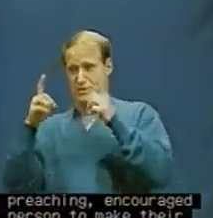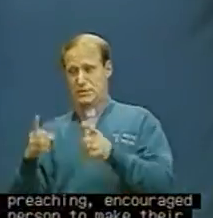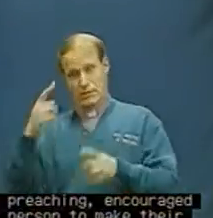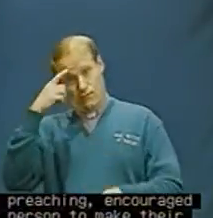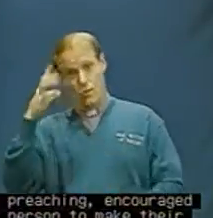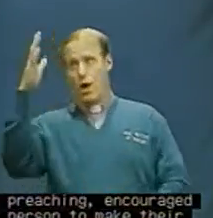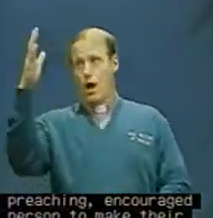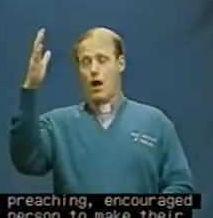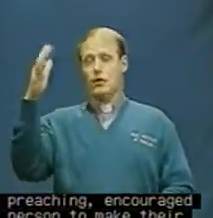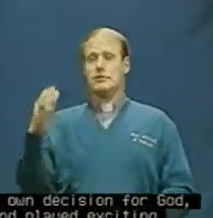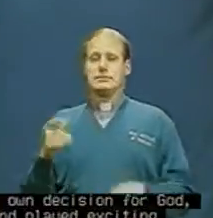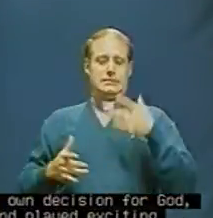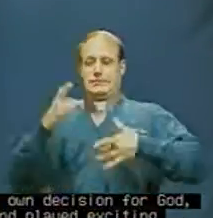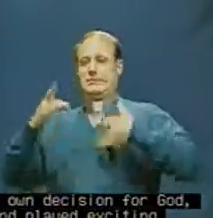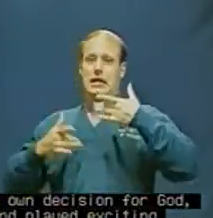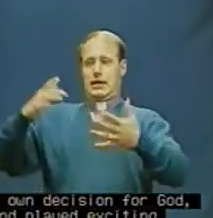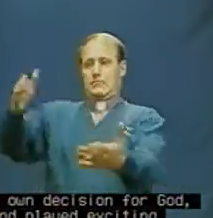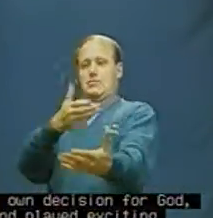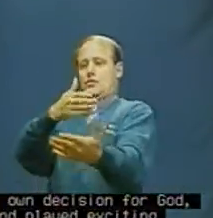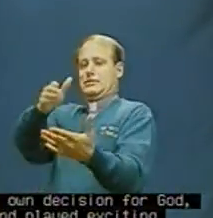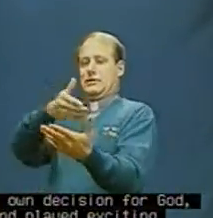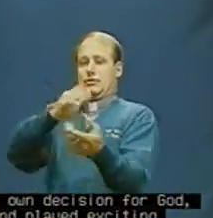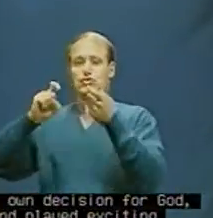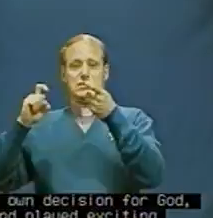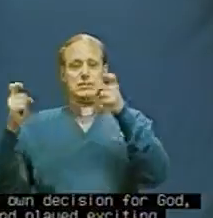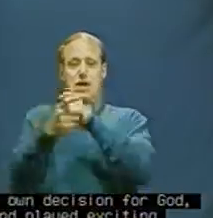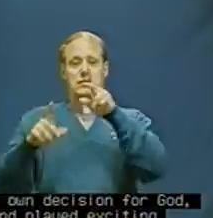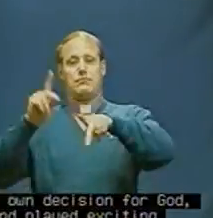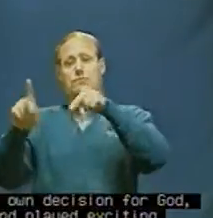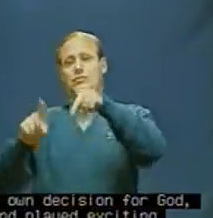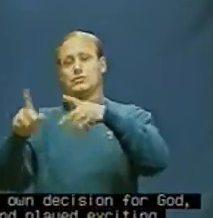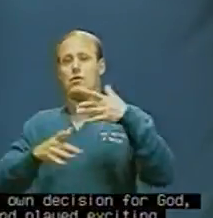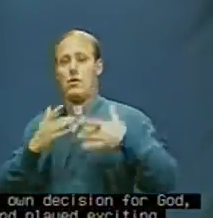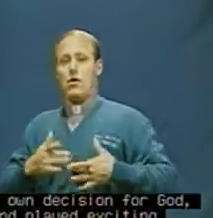their own decision for God, and played exciting